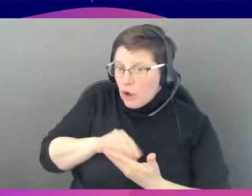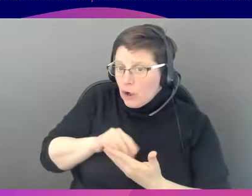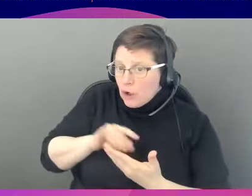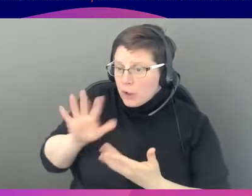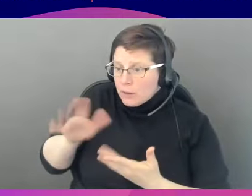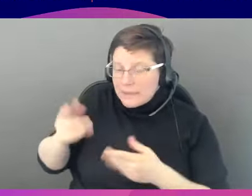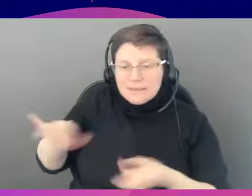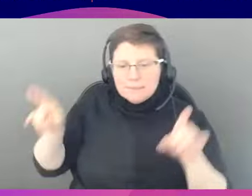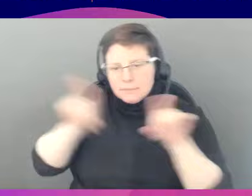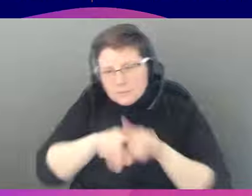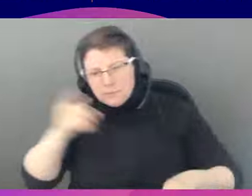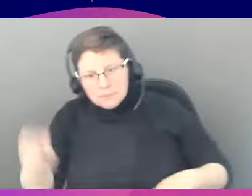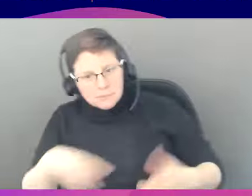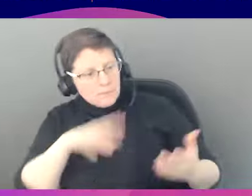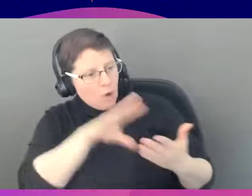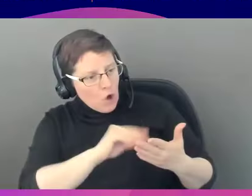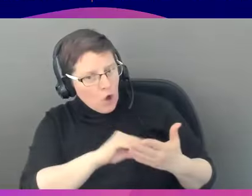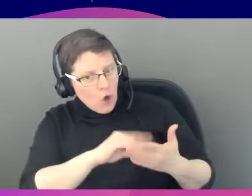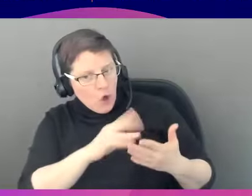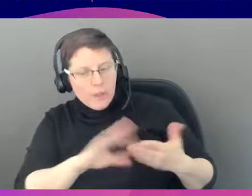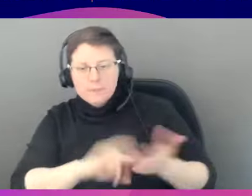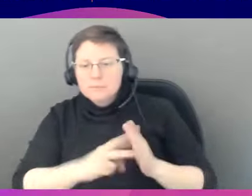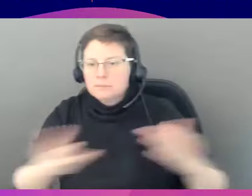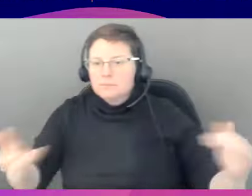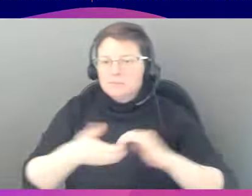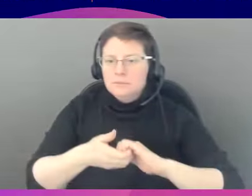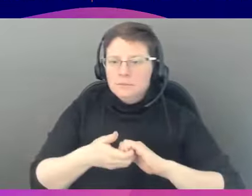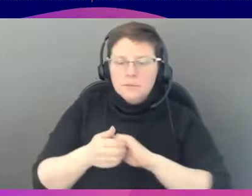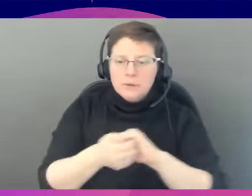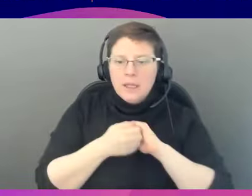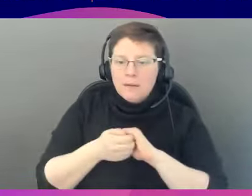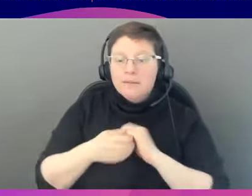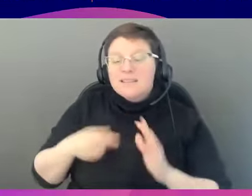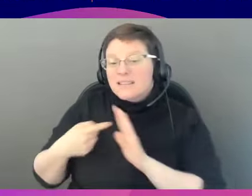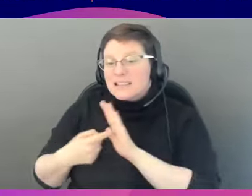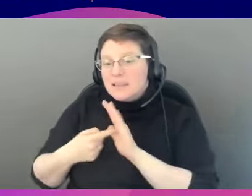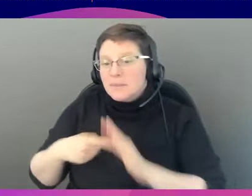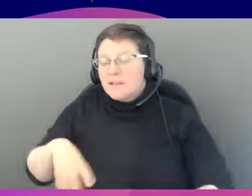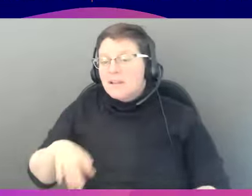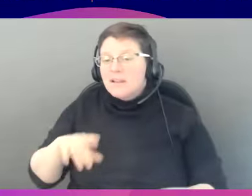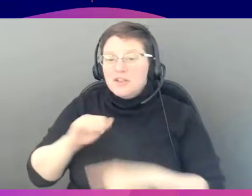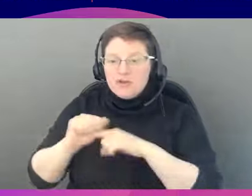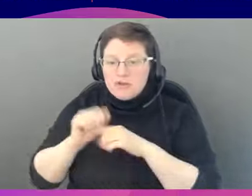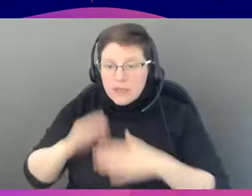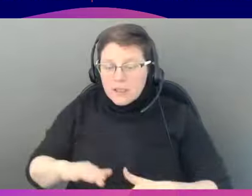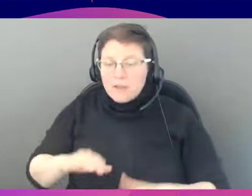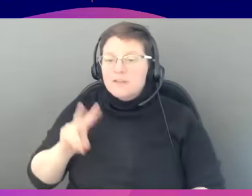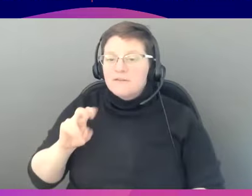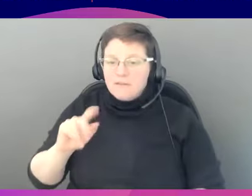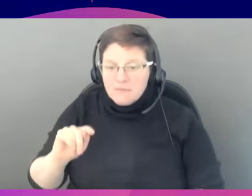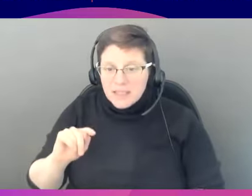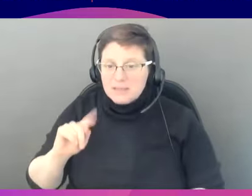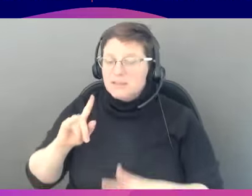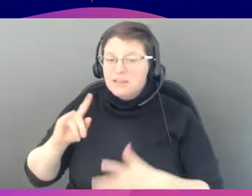animal service providers such as animal behavior scientists or trainers or veterinary staff to be able